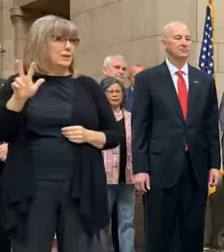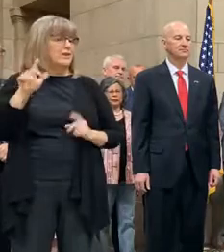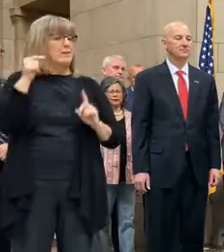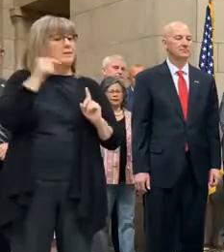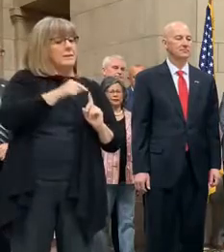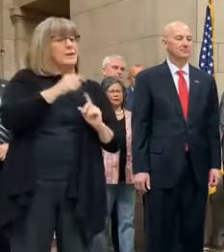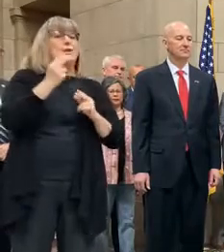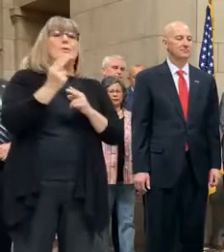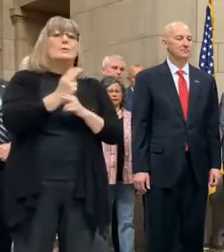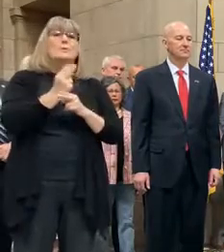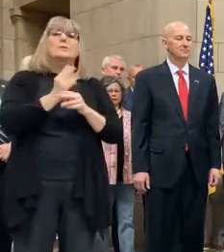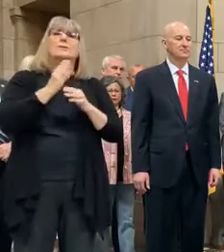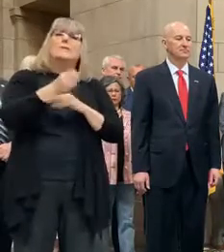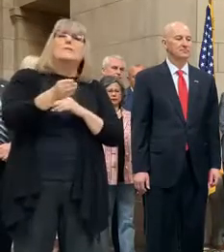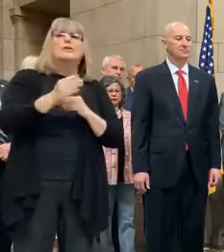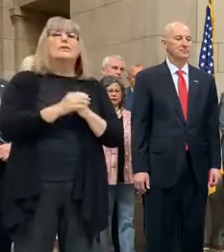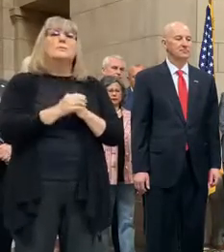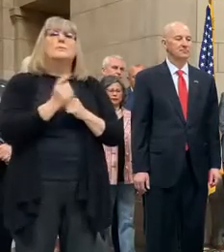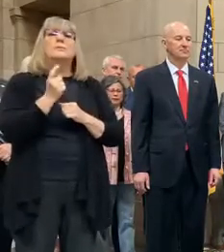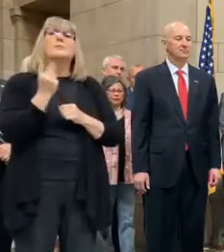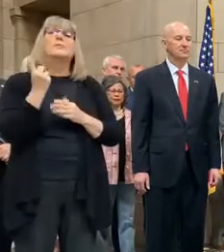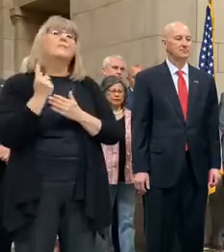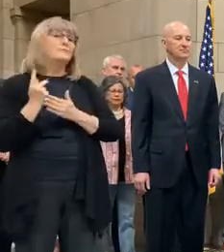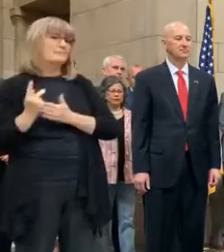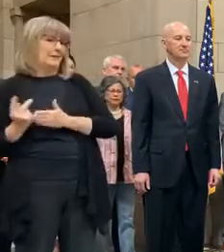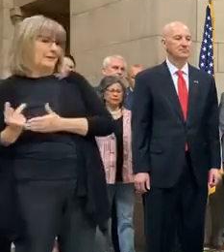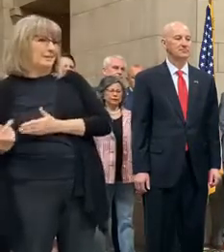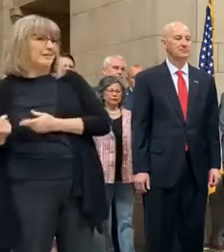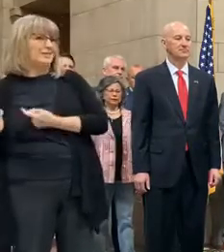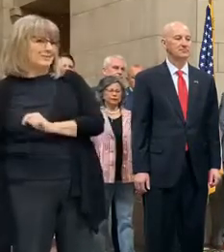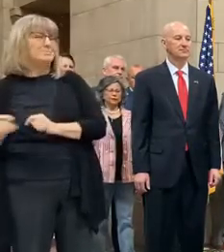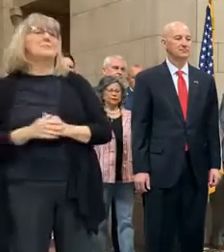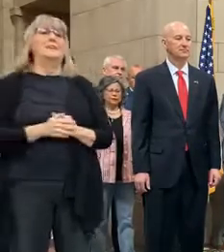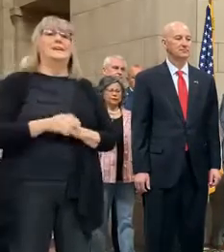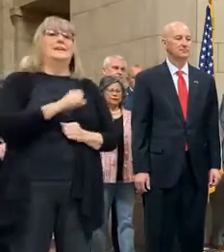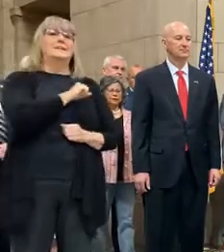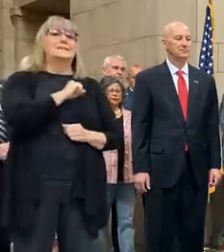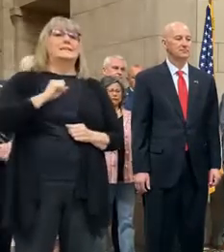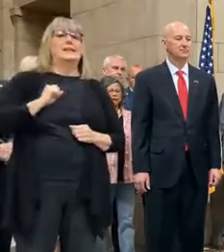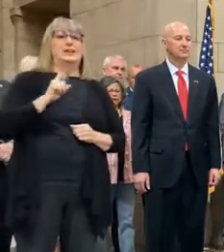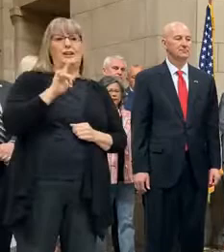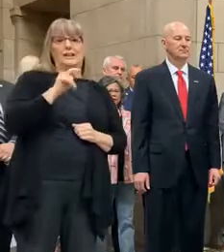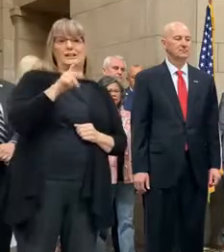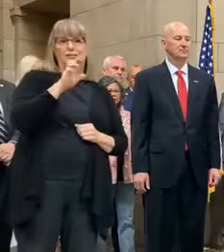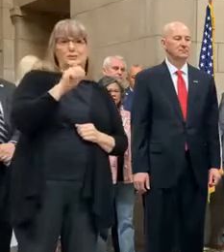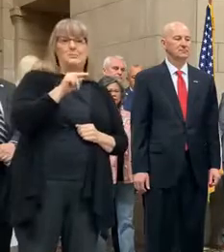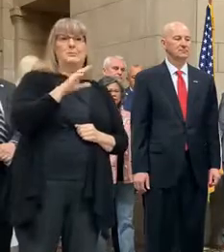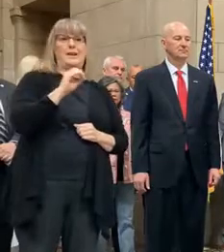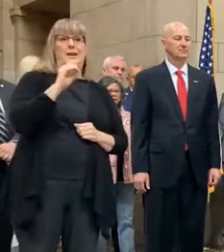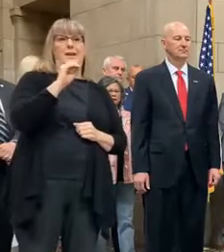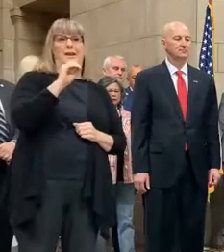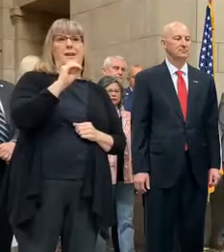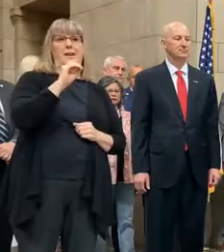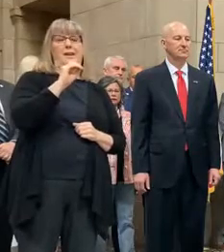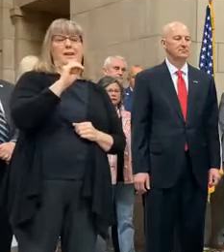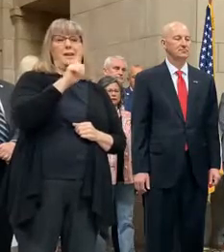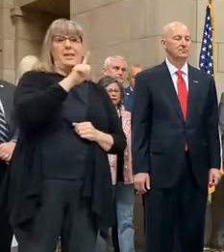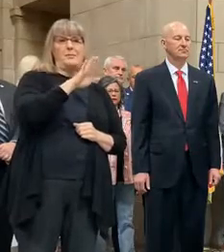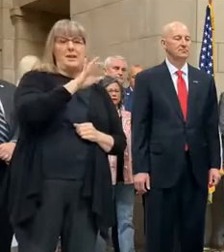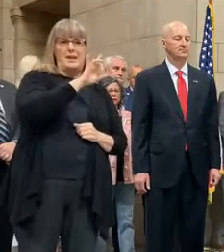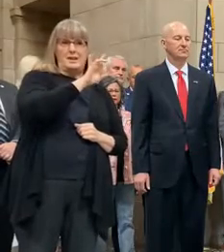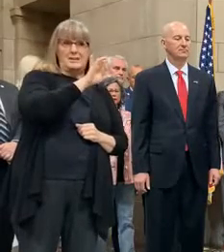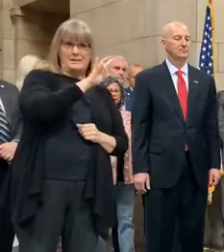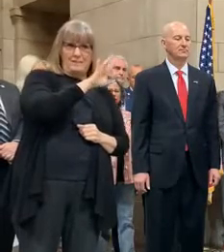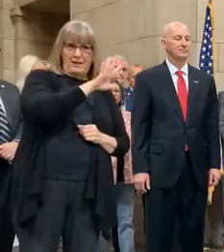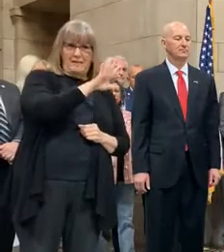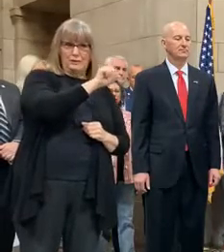vehicle used after a couple of failed attempts. Senator Lindstrom and his LB 825 helped provide Social Security tax